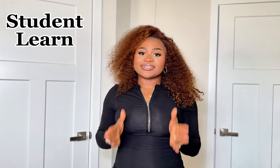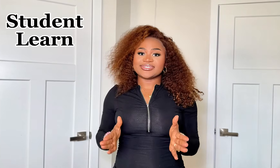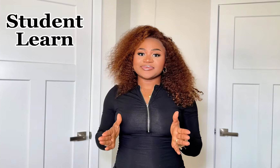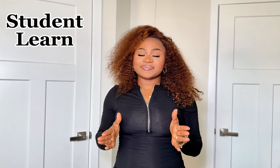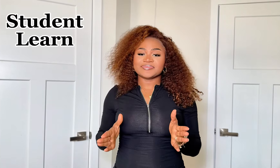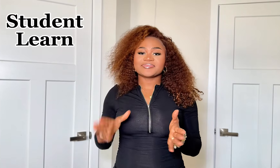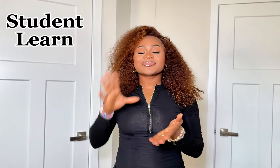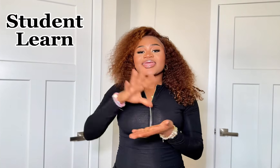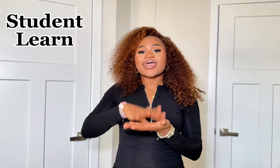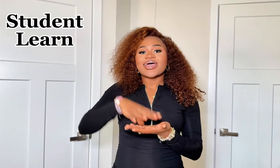Student.